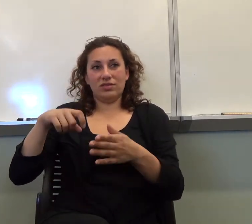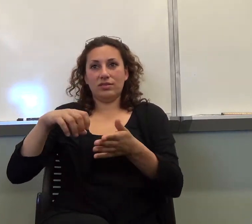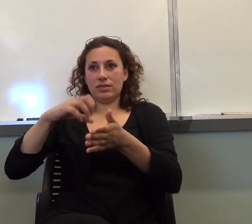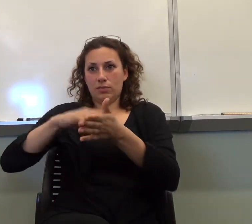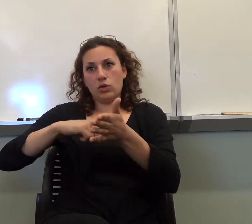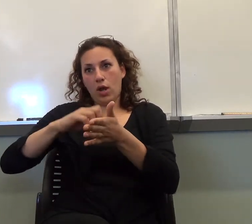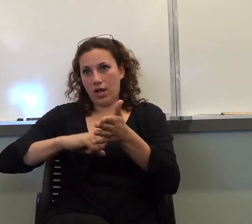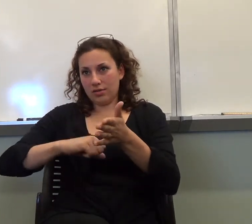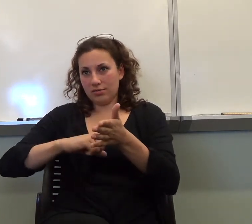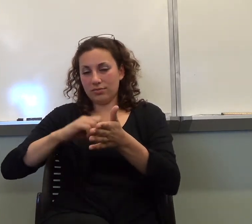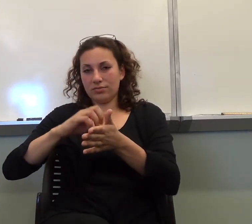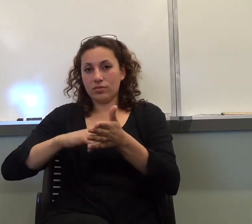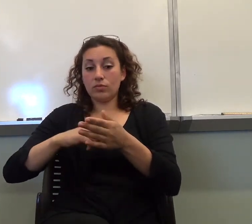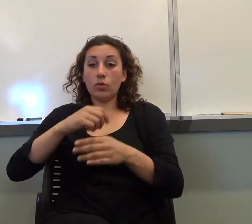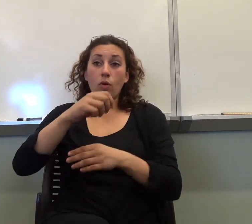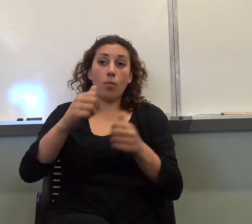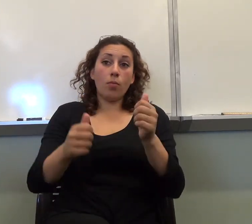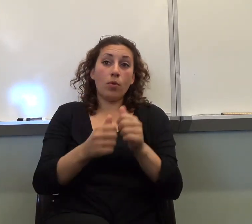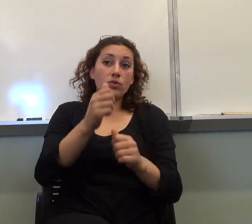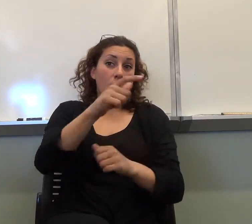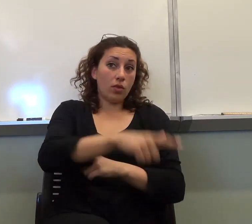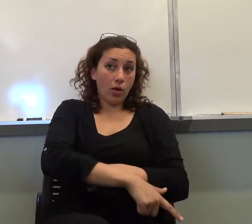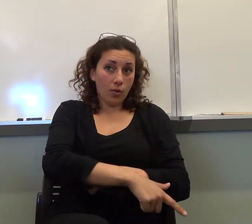subtract. And the lowest temperature, well, that's going to be the